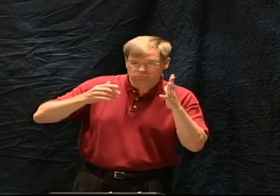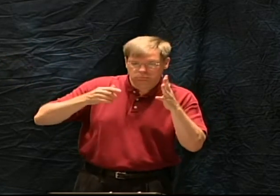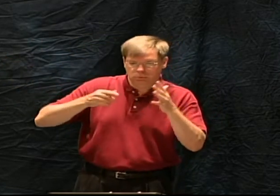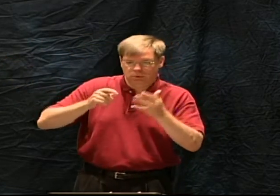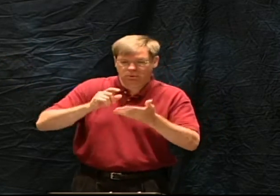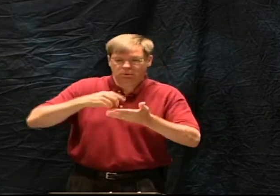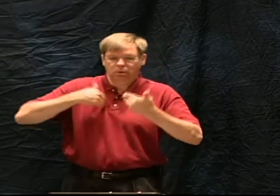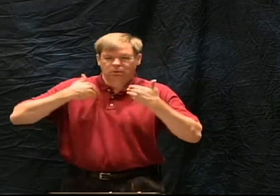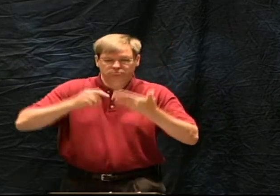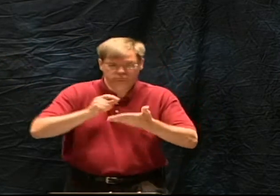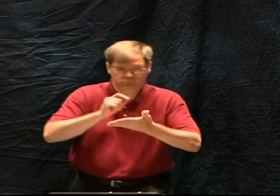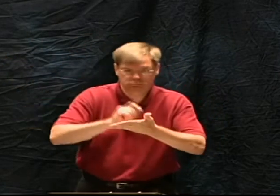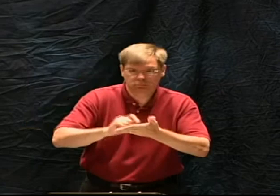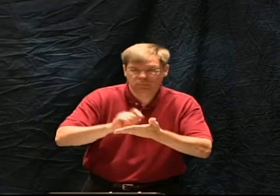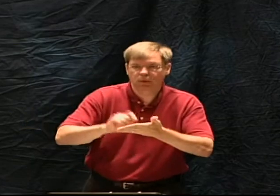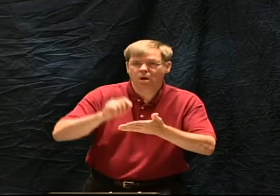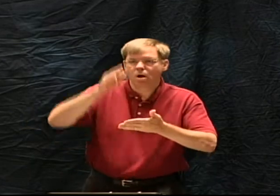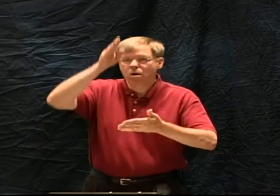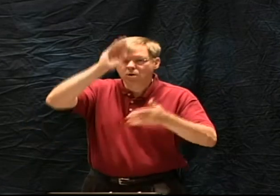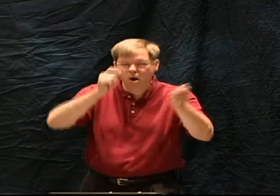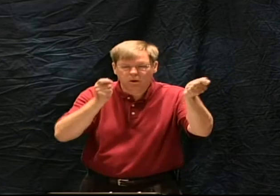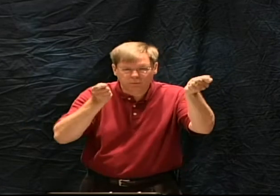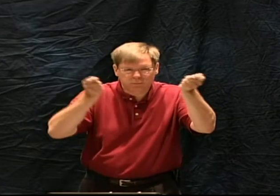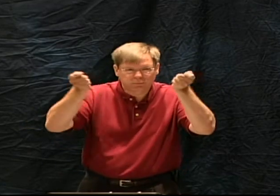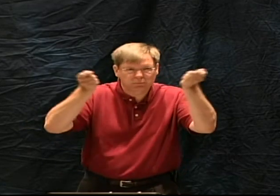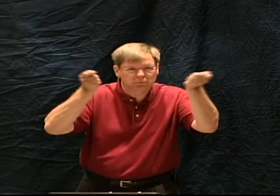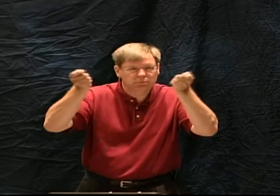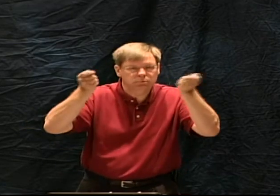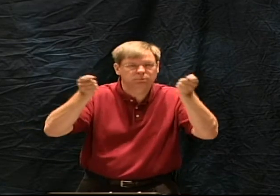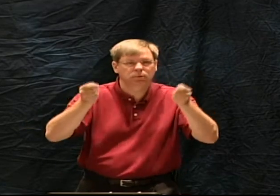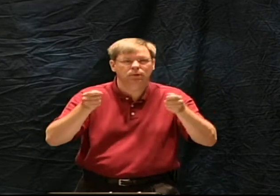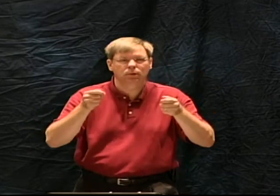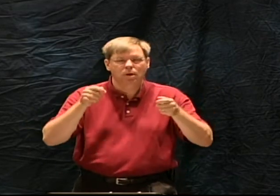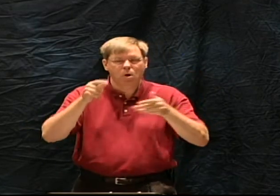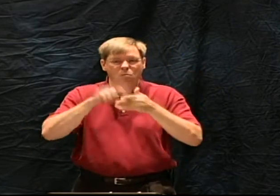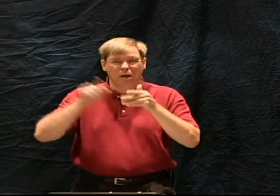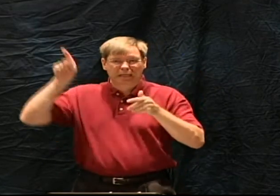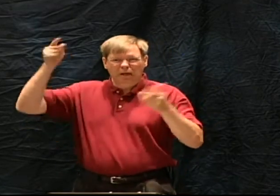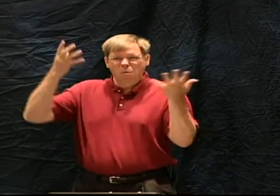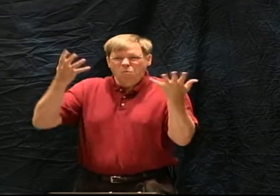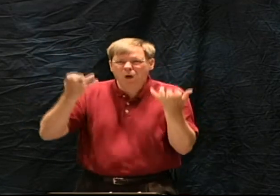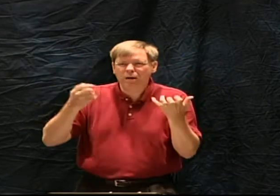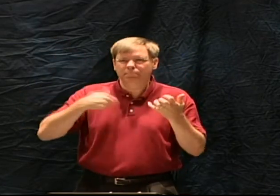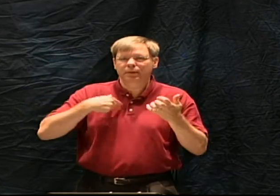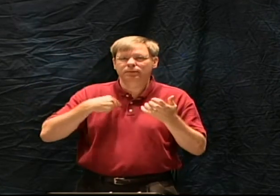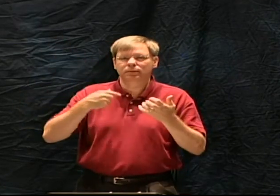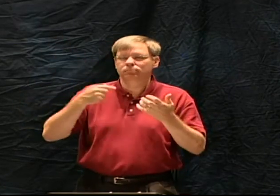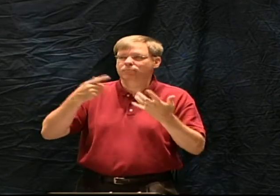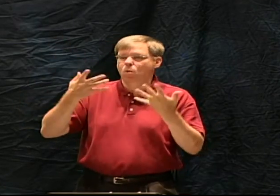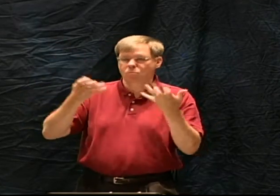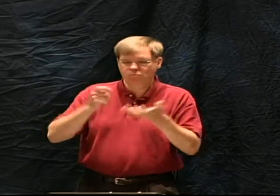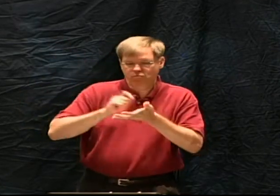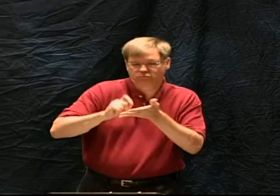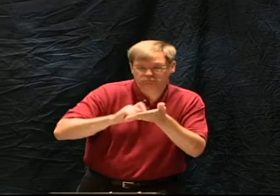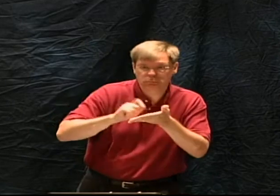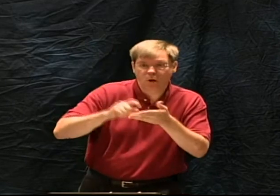personalities, our creativity, etc. And he superintends that so that we write